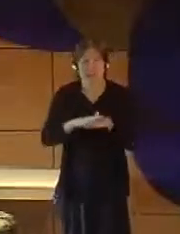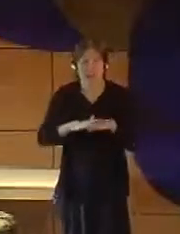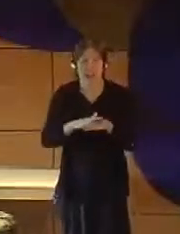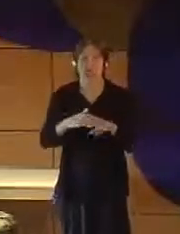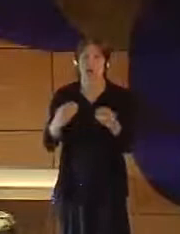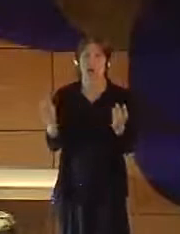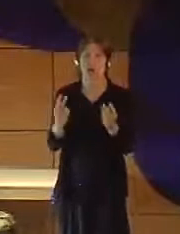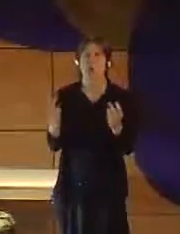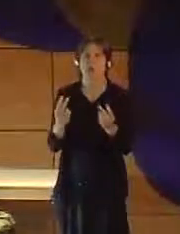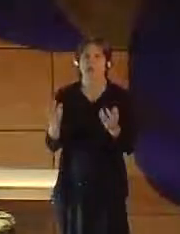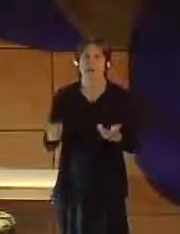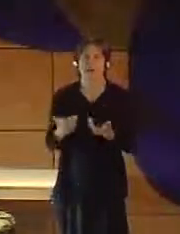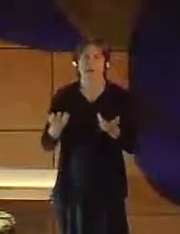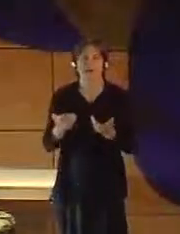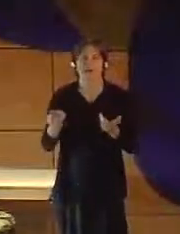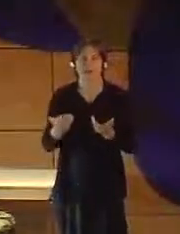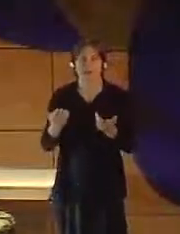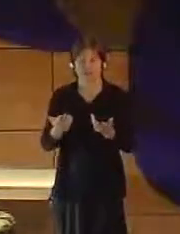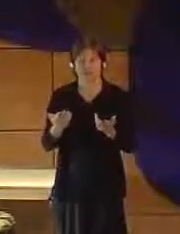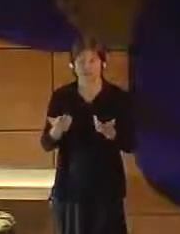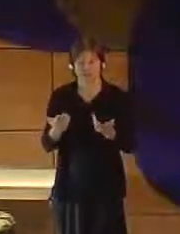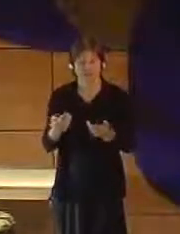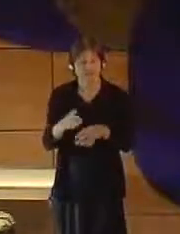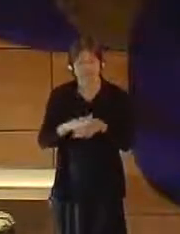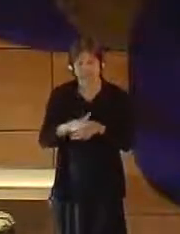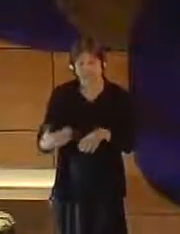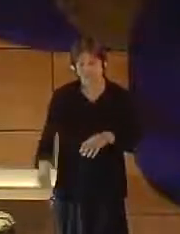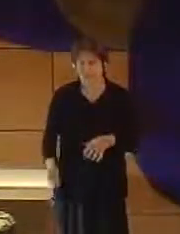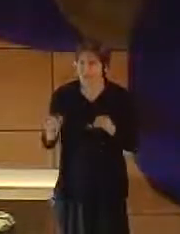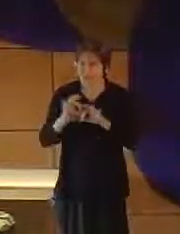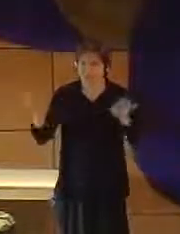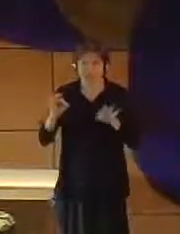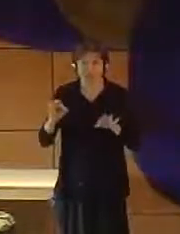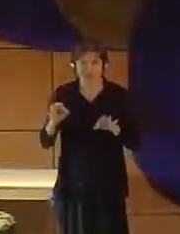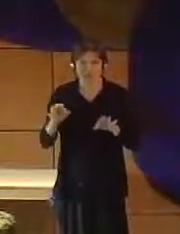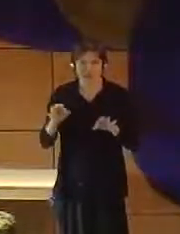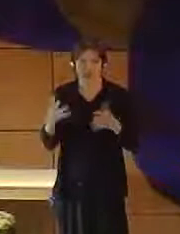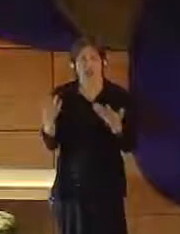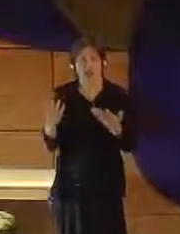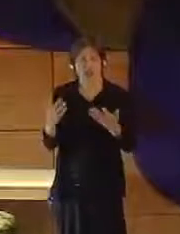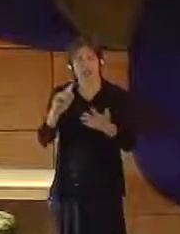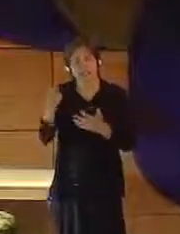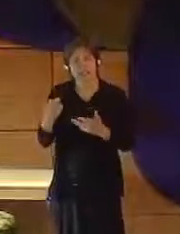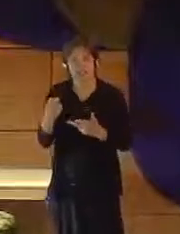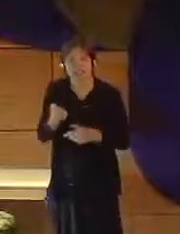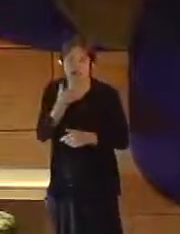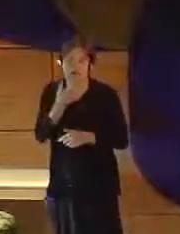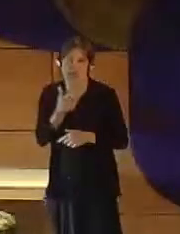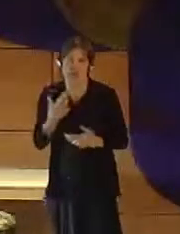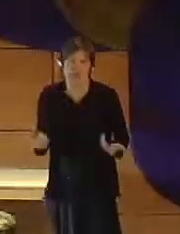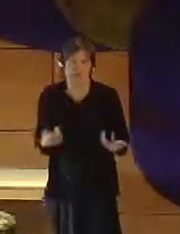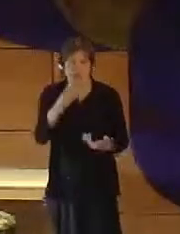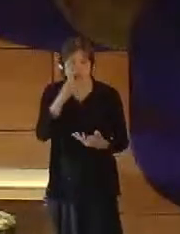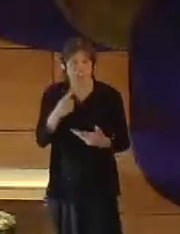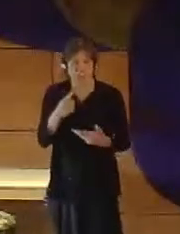my least favorite one. But if you're not going to get them to take anything else, I would always go with that. And there is some data that shows that actually even